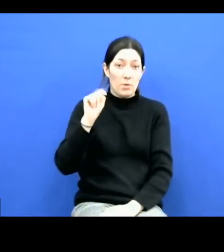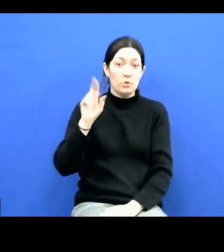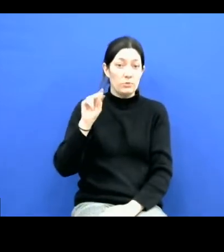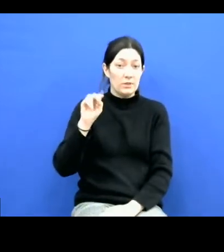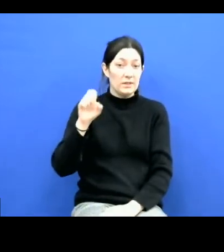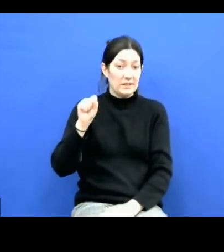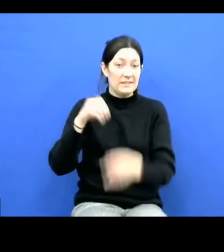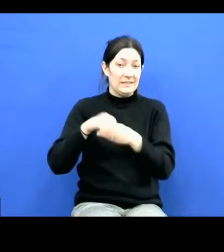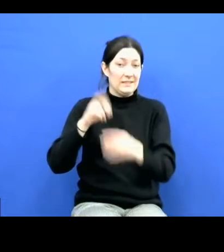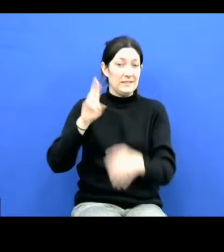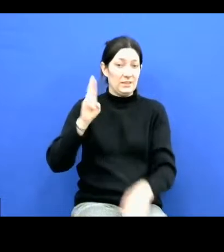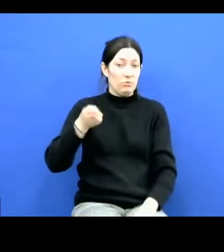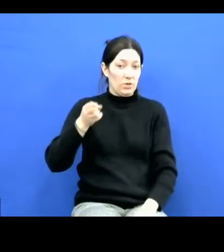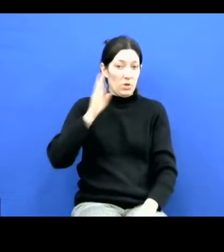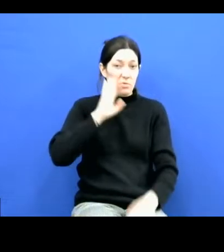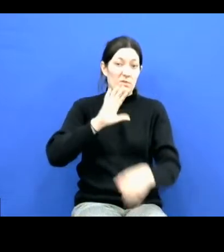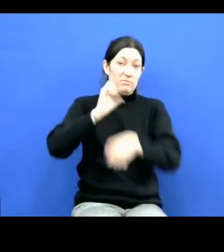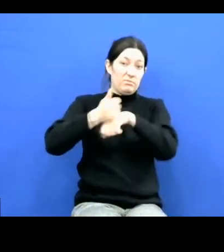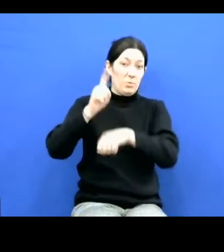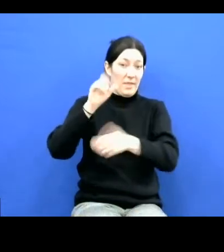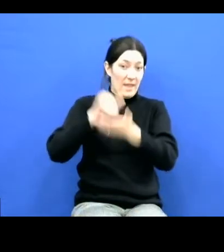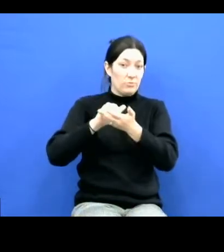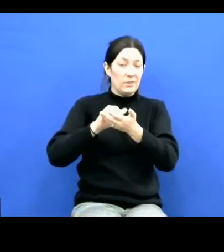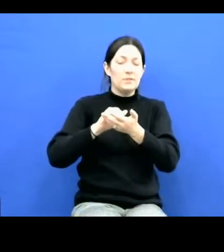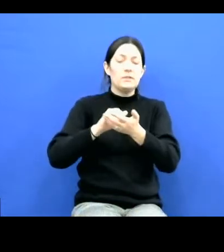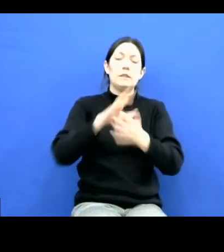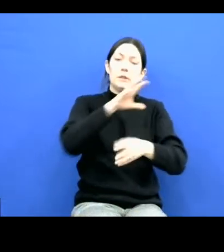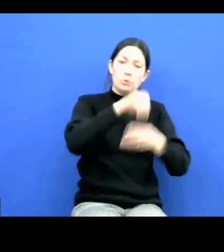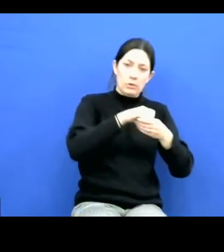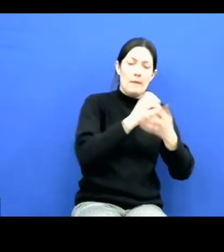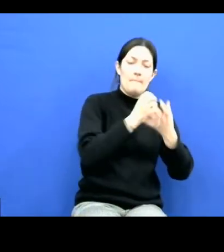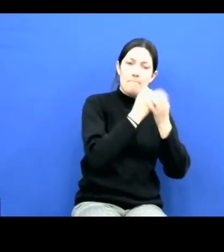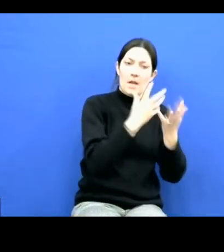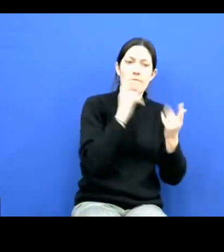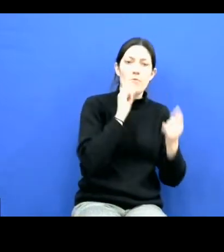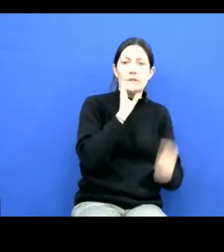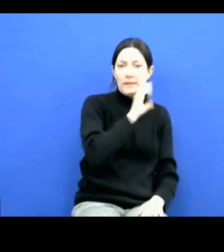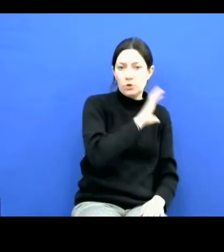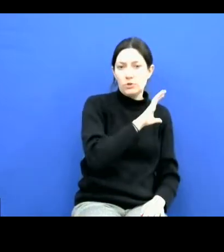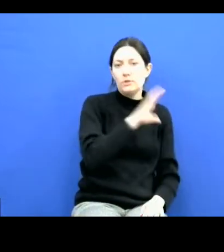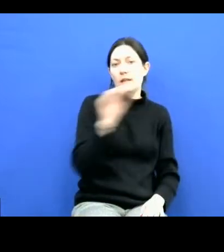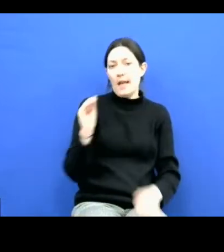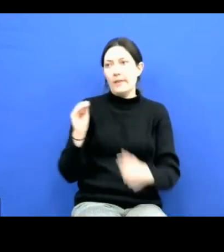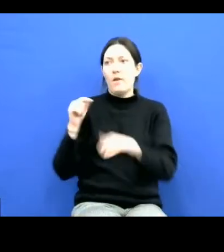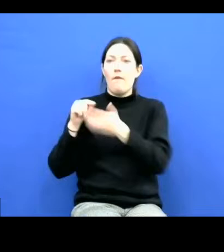seniors and including a large number of affordable units as well.